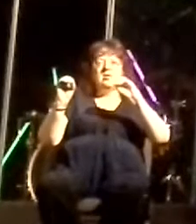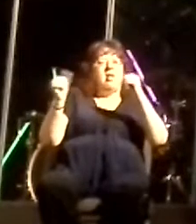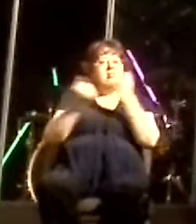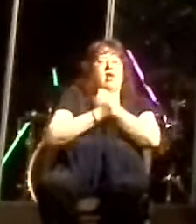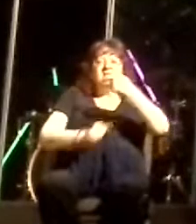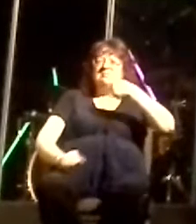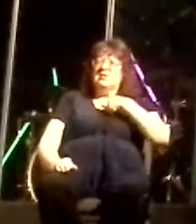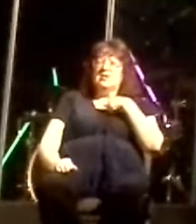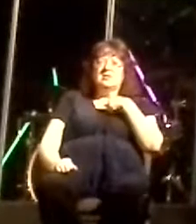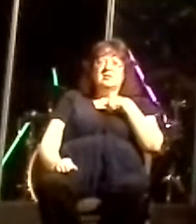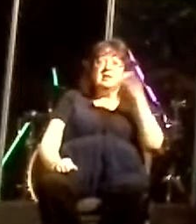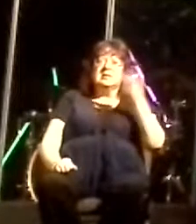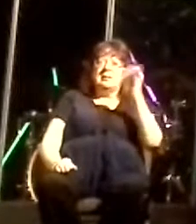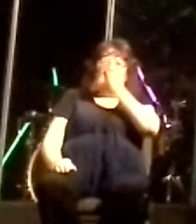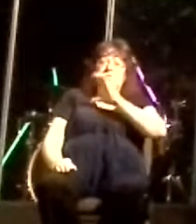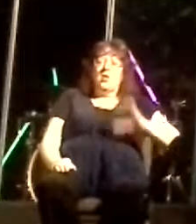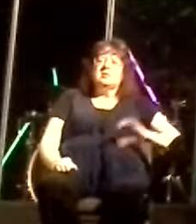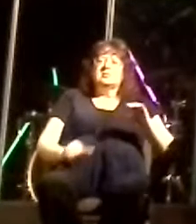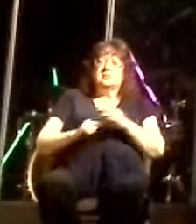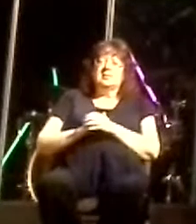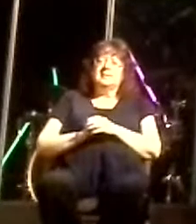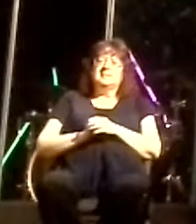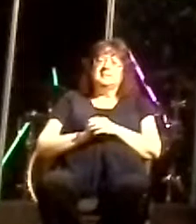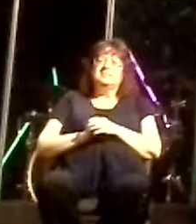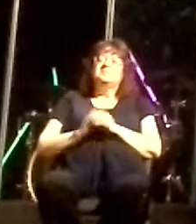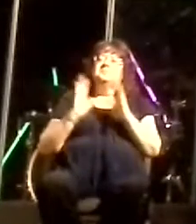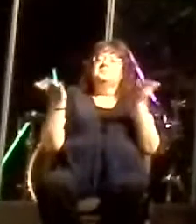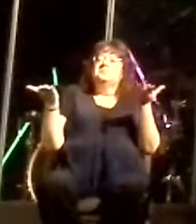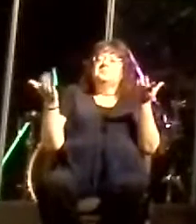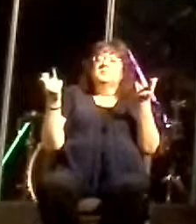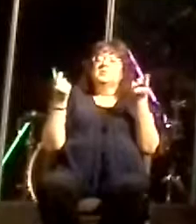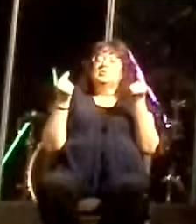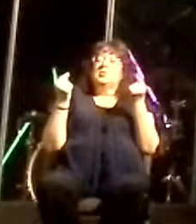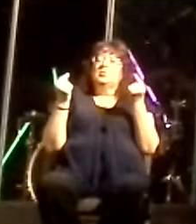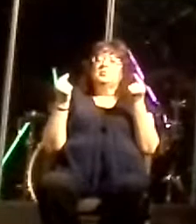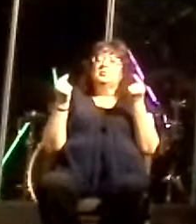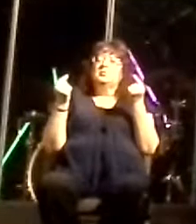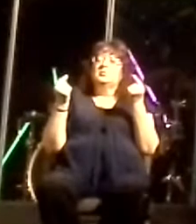me like Christ. So